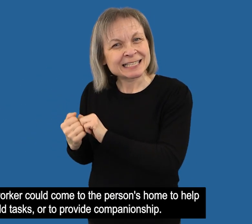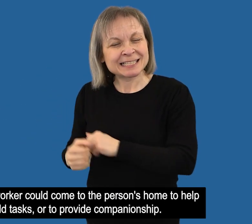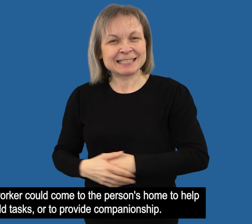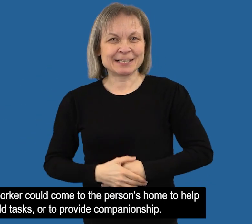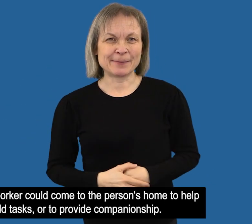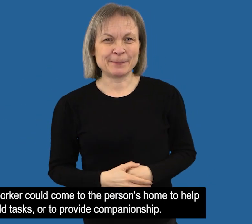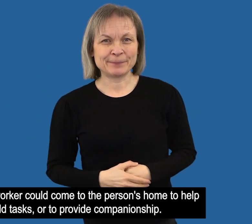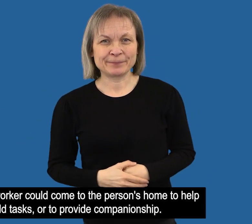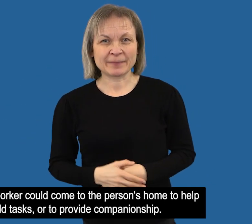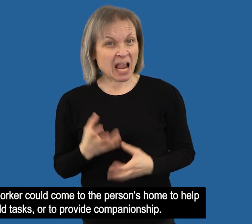companionship.